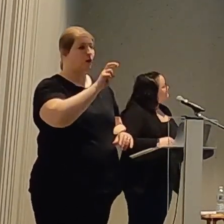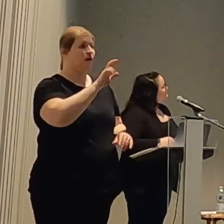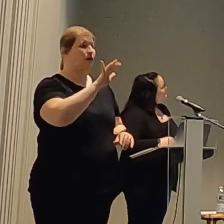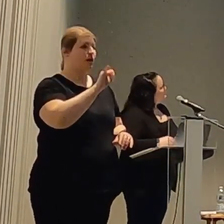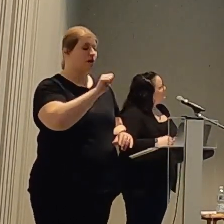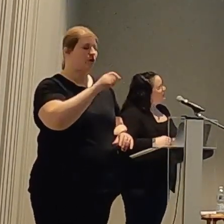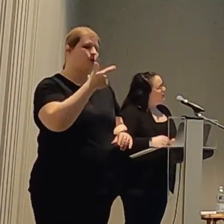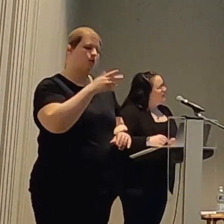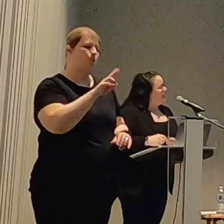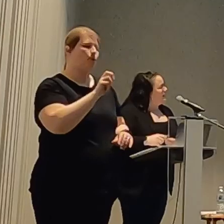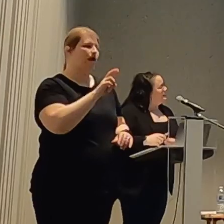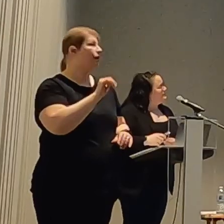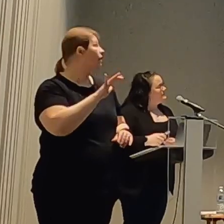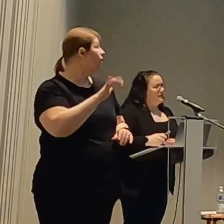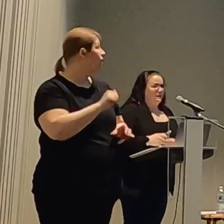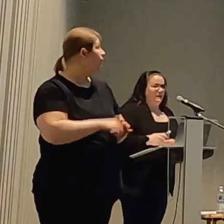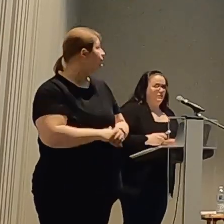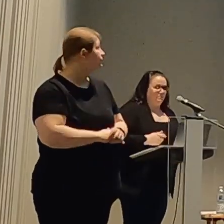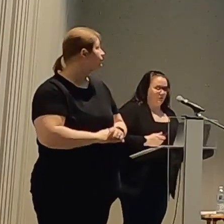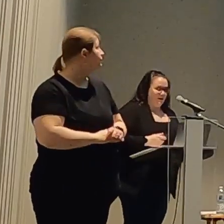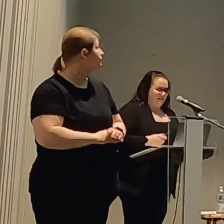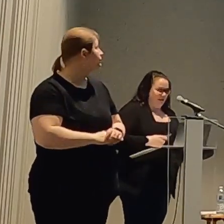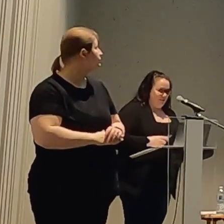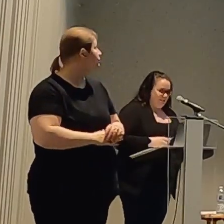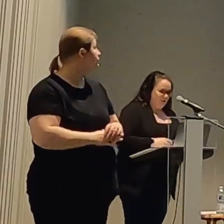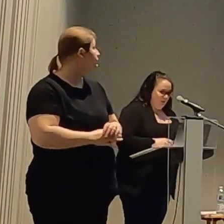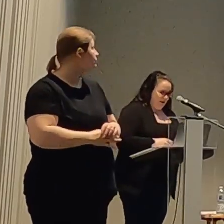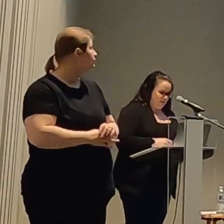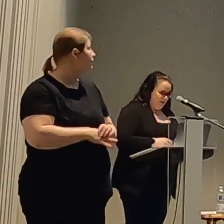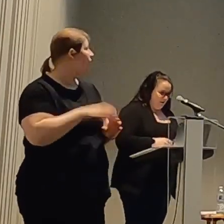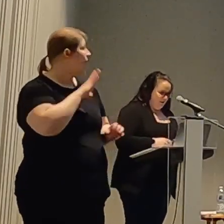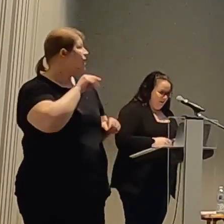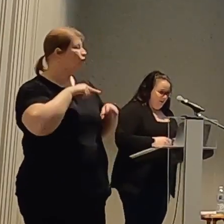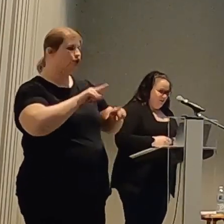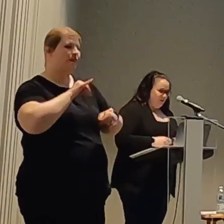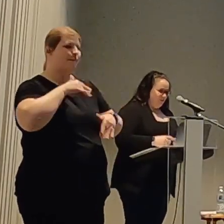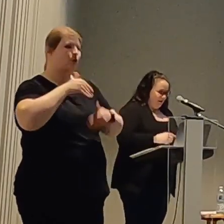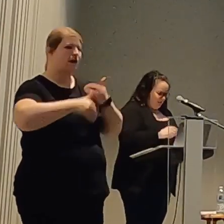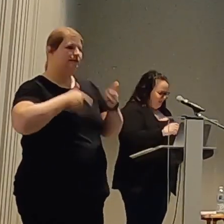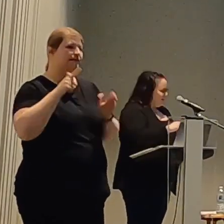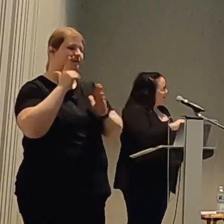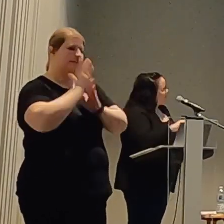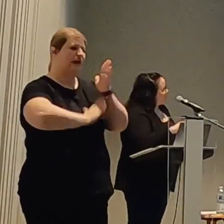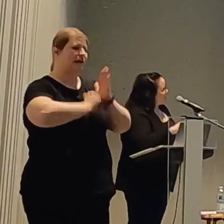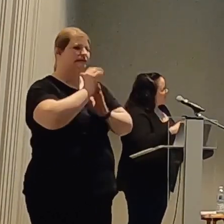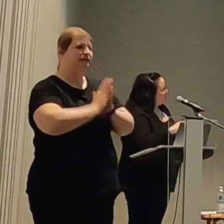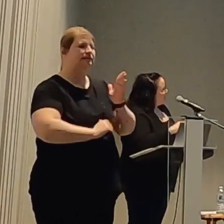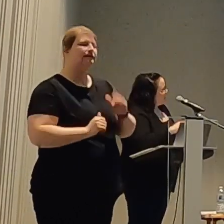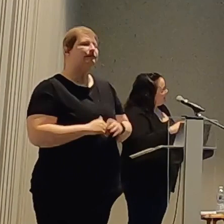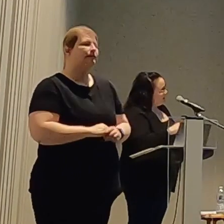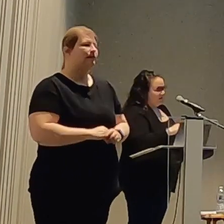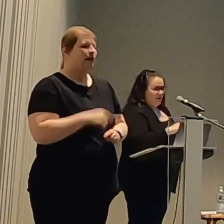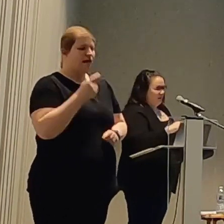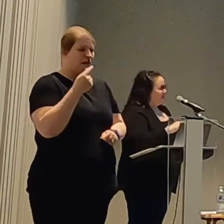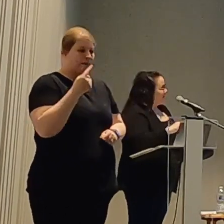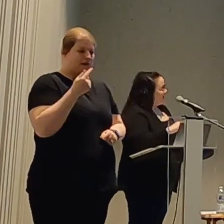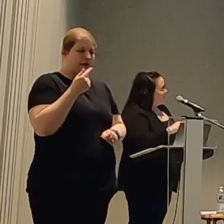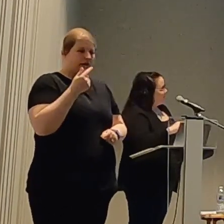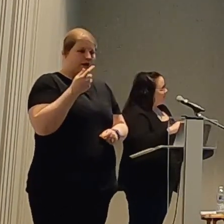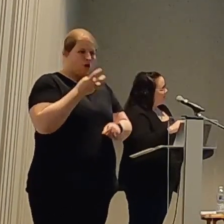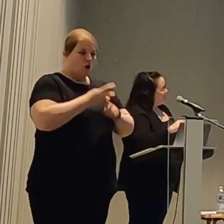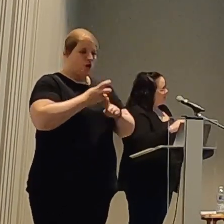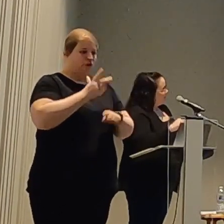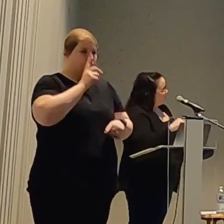Guernica. And in the process, he's painting. So it's a little hard to see, but I think